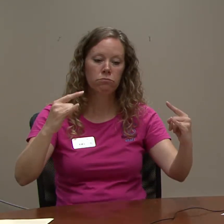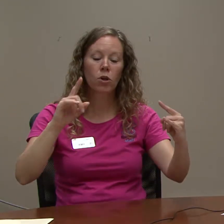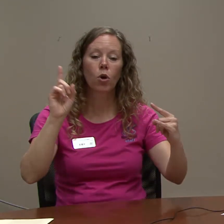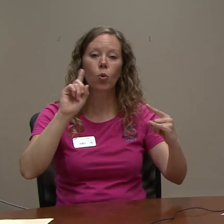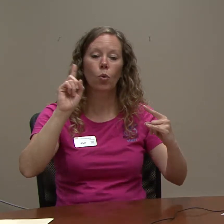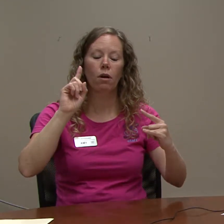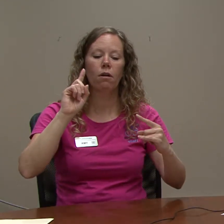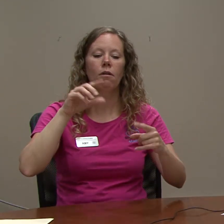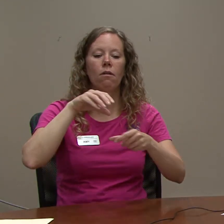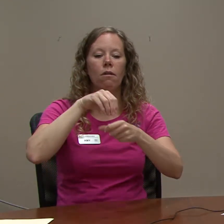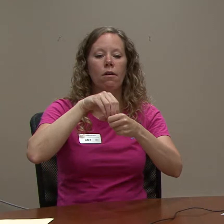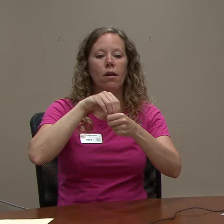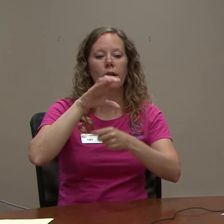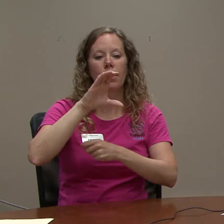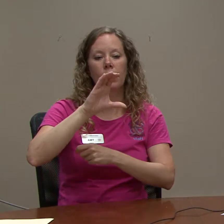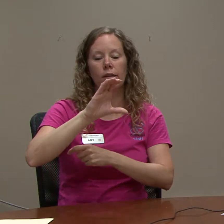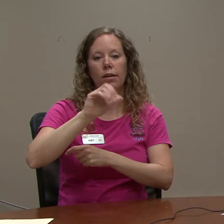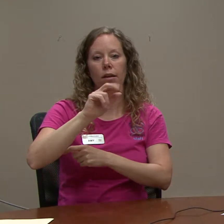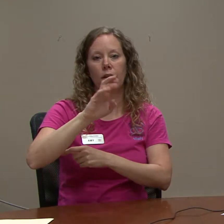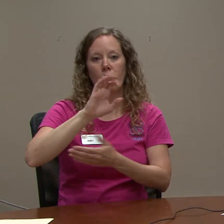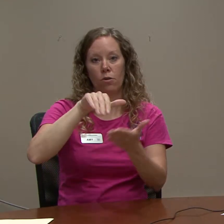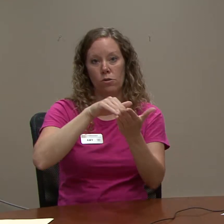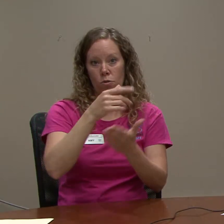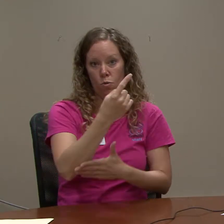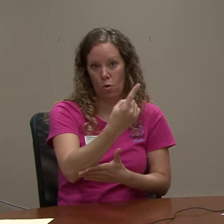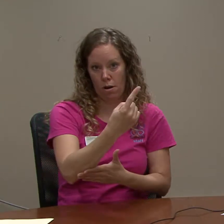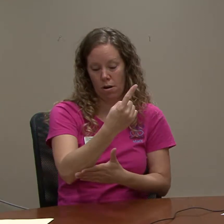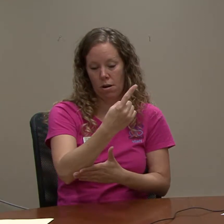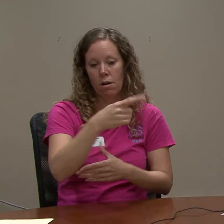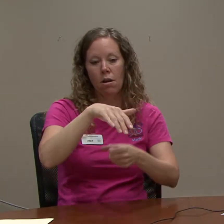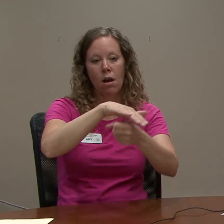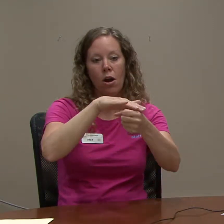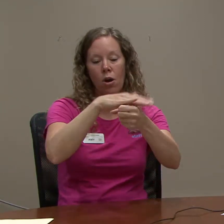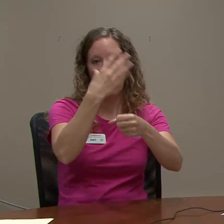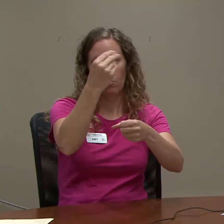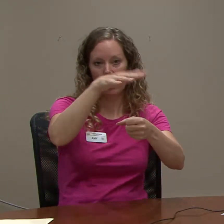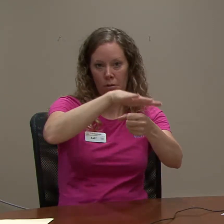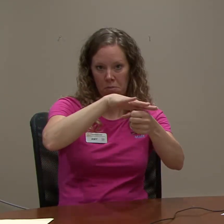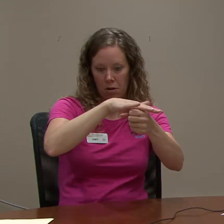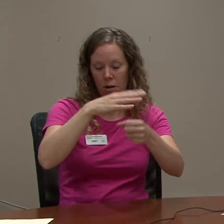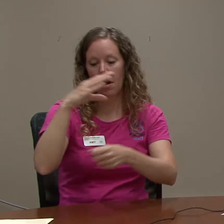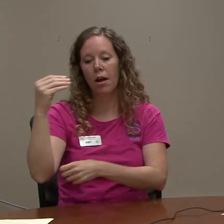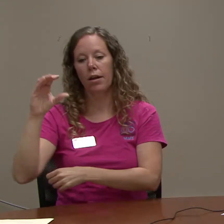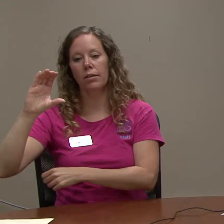the courtyards of Care Center 1 and the courtyard of Care Center 2.